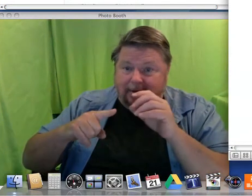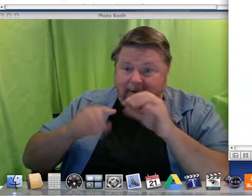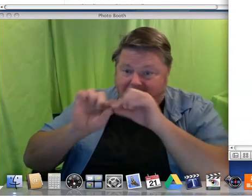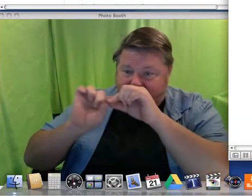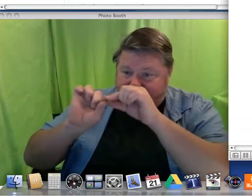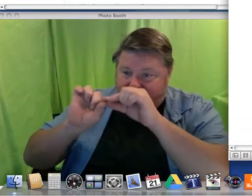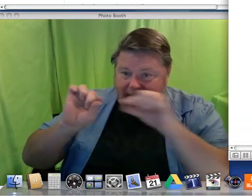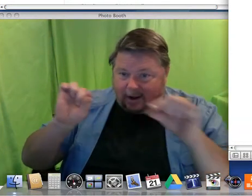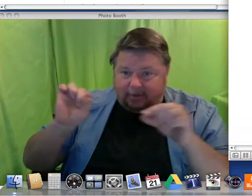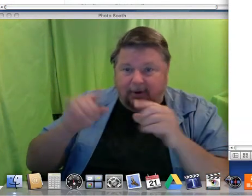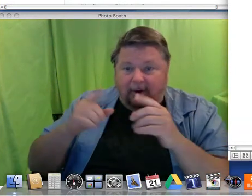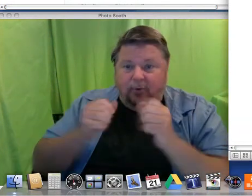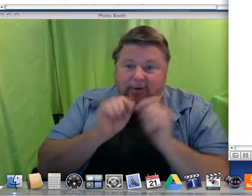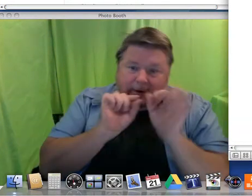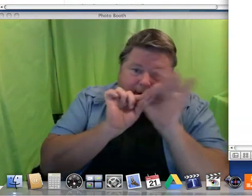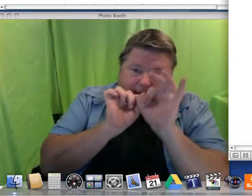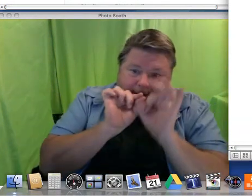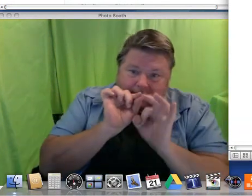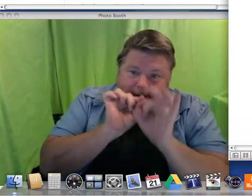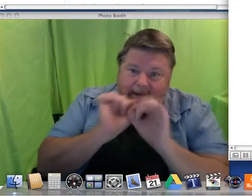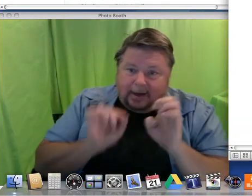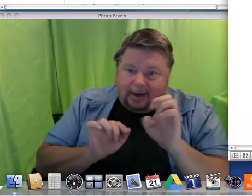a line with little